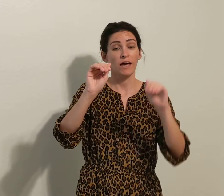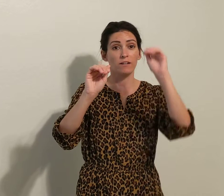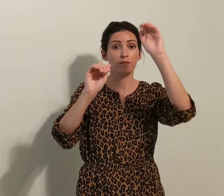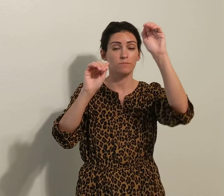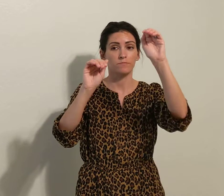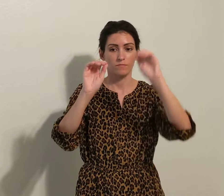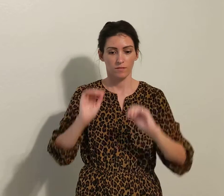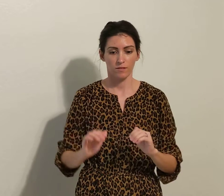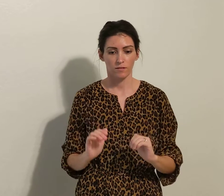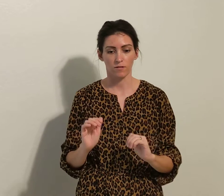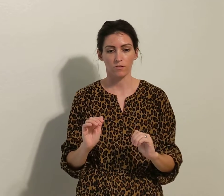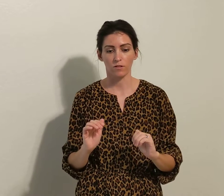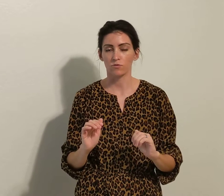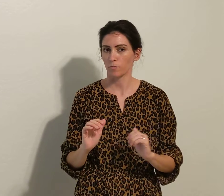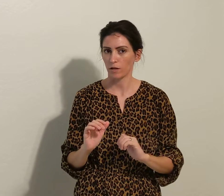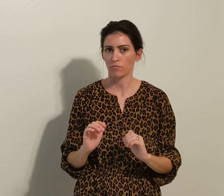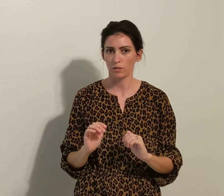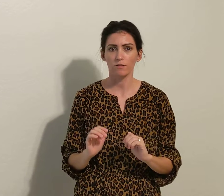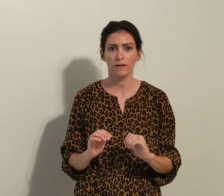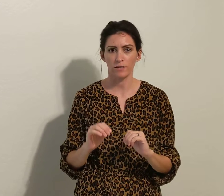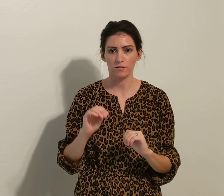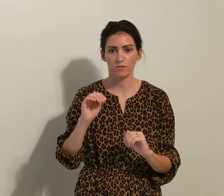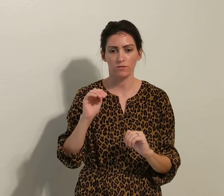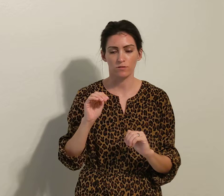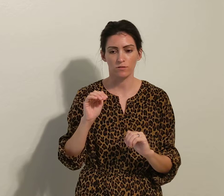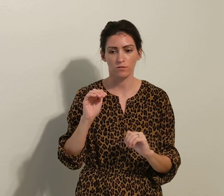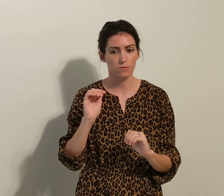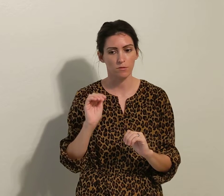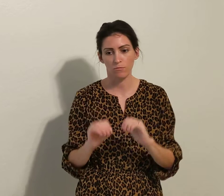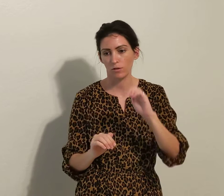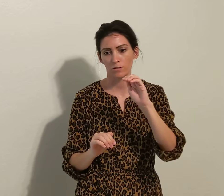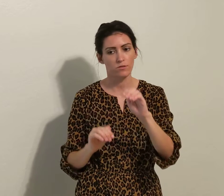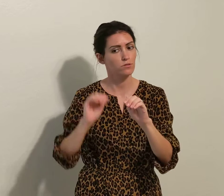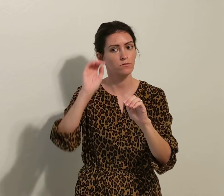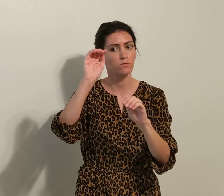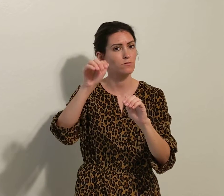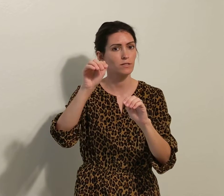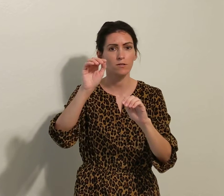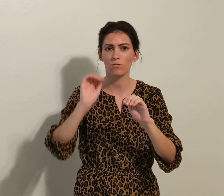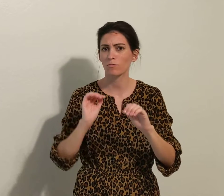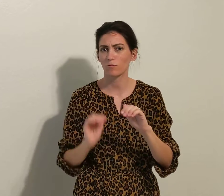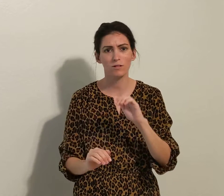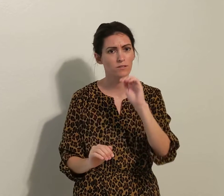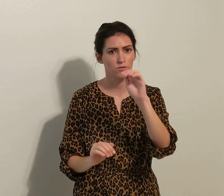ladder. Now it goes by really fast, so it's just going to be 1, 2, 3, or 1, 2.